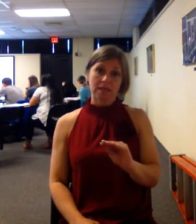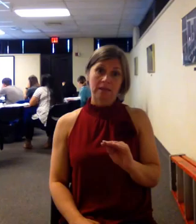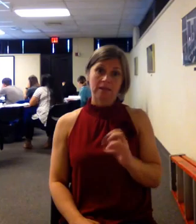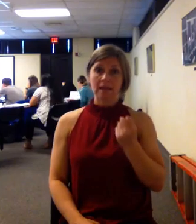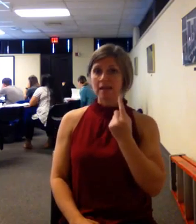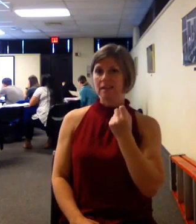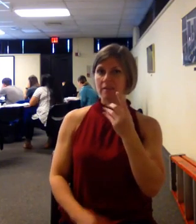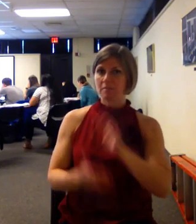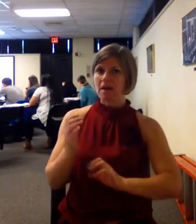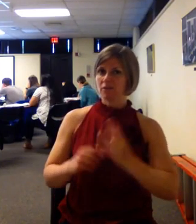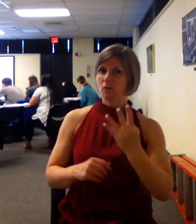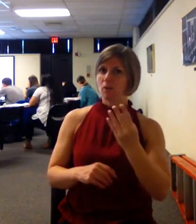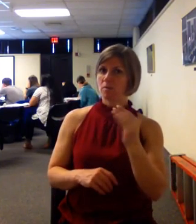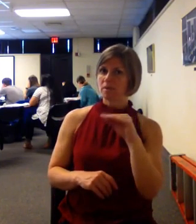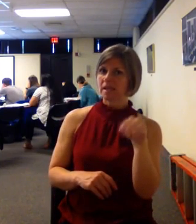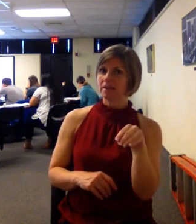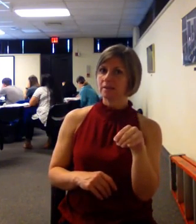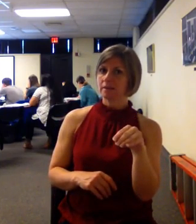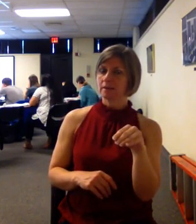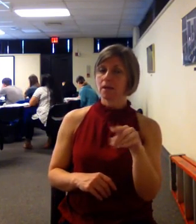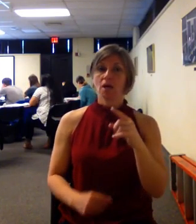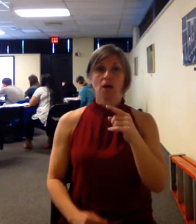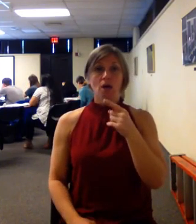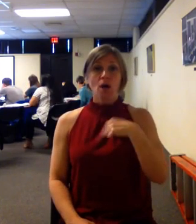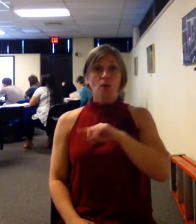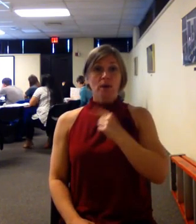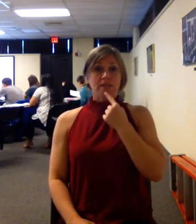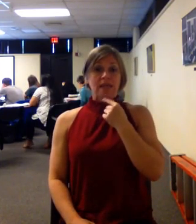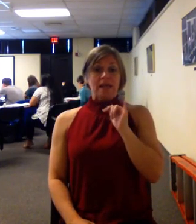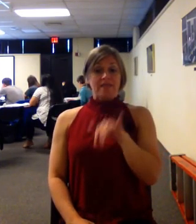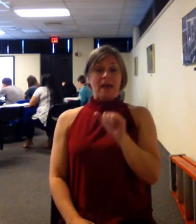4%. We're saying that this company's beta is